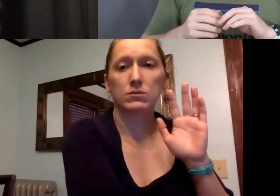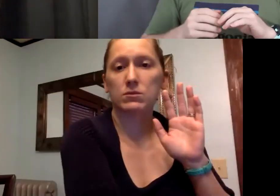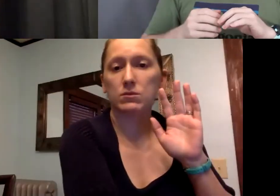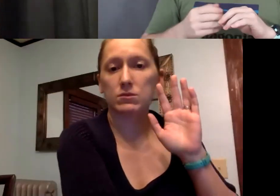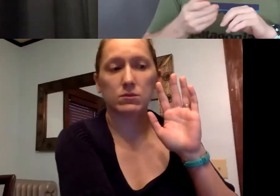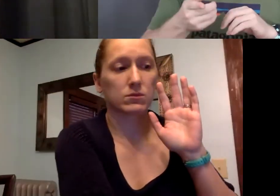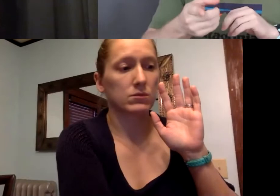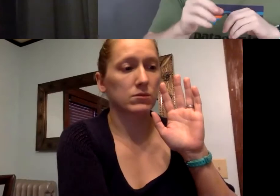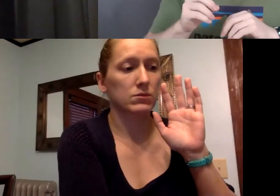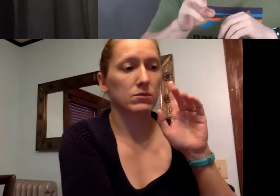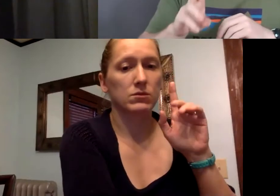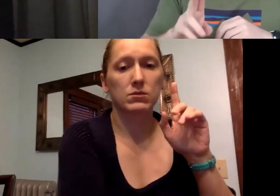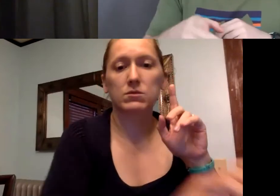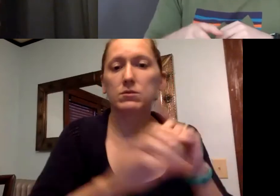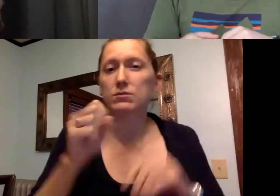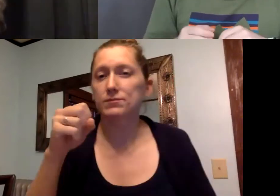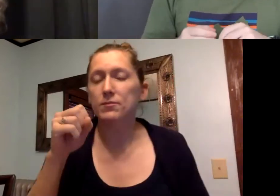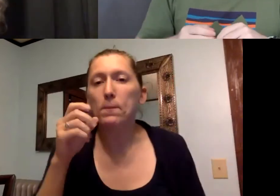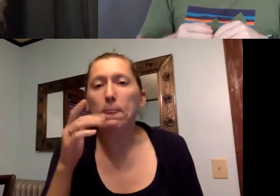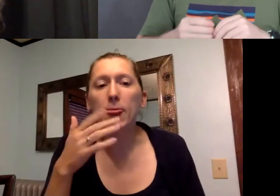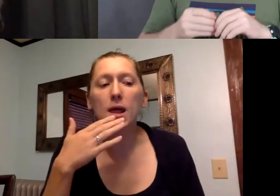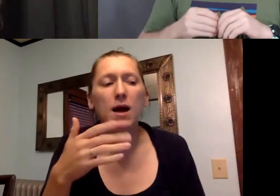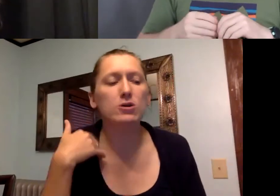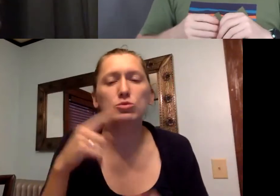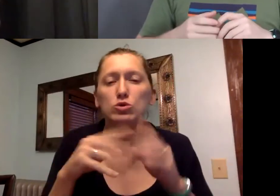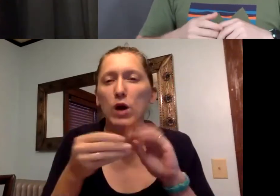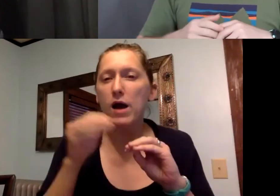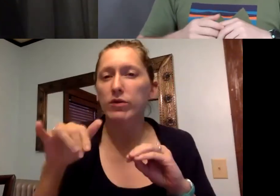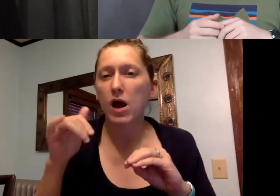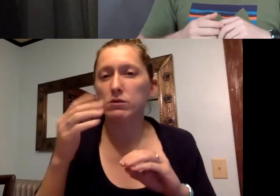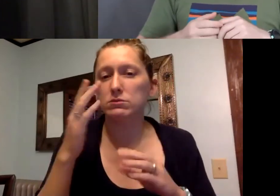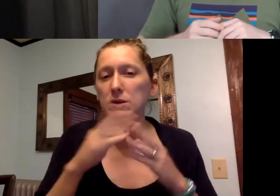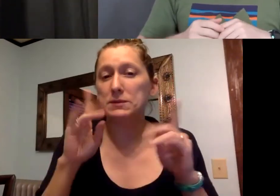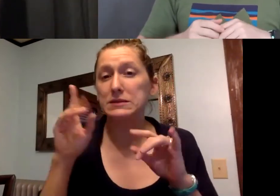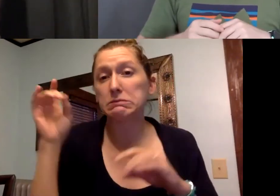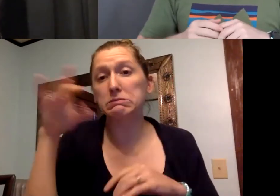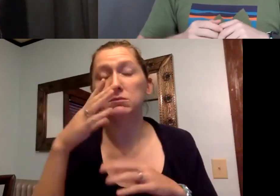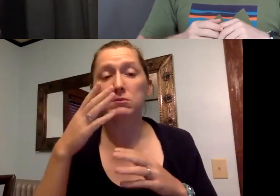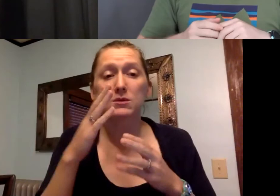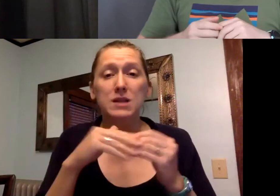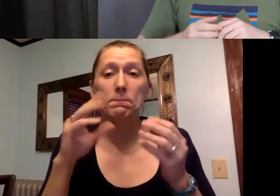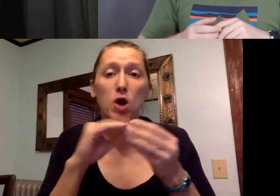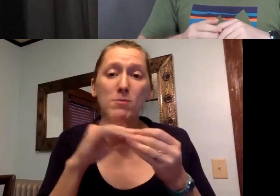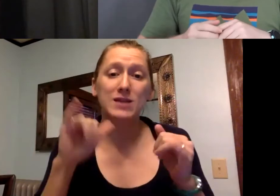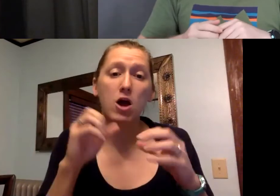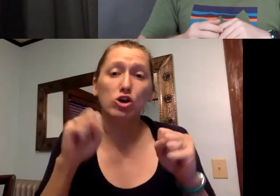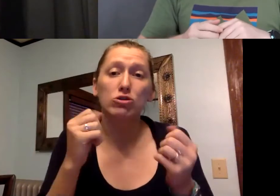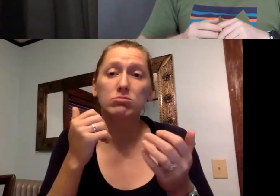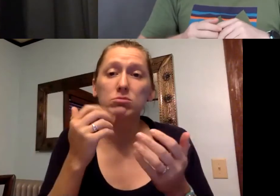then? Yes, I see Drew. Drew is saying, I did want to add, there are